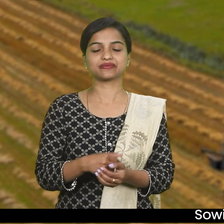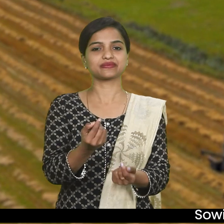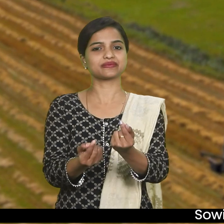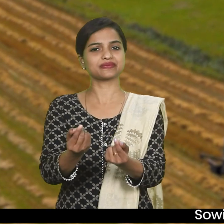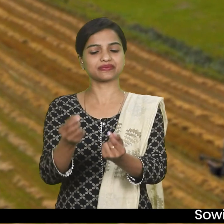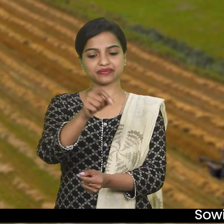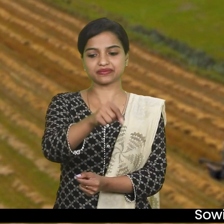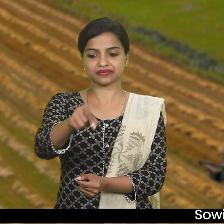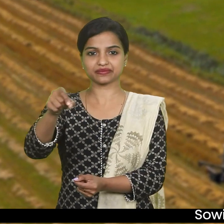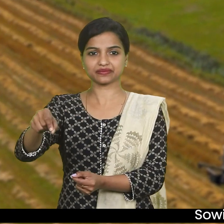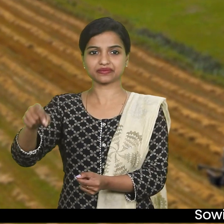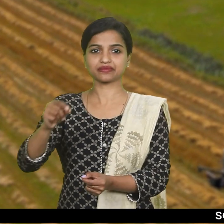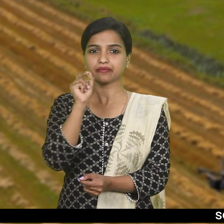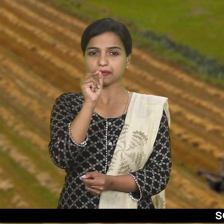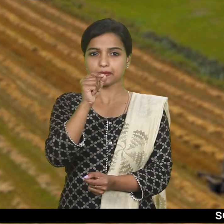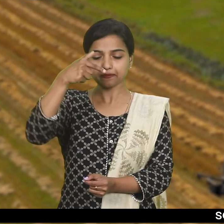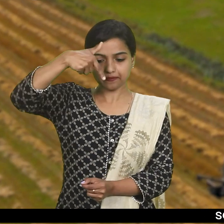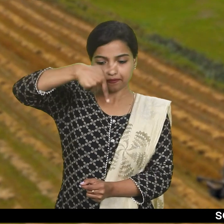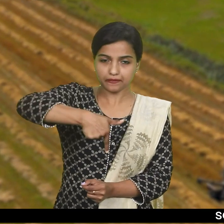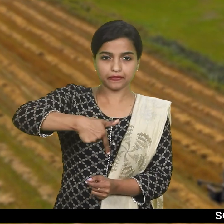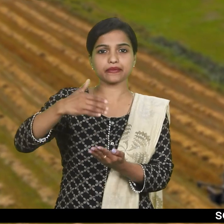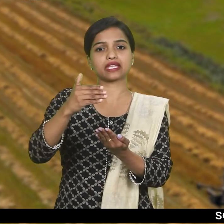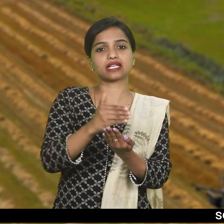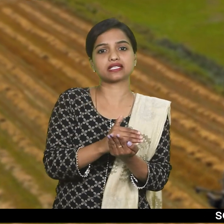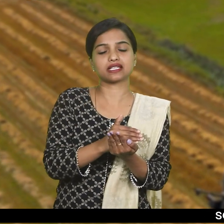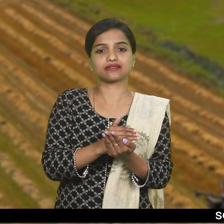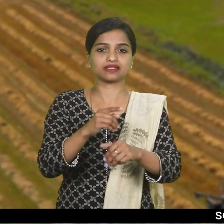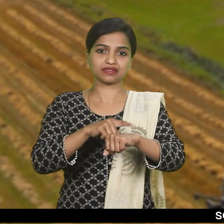Sowing by using a seed drill saves time and